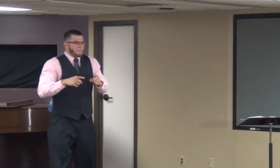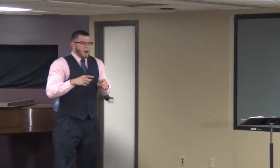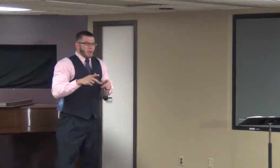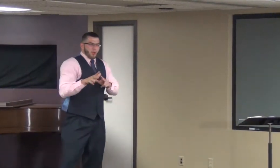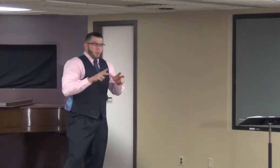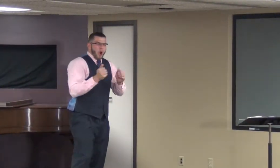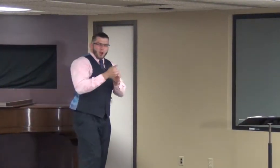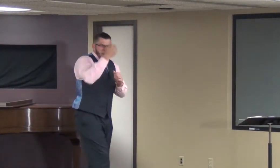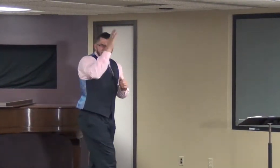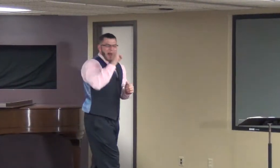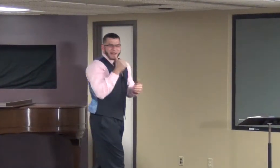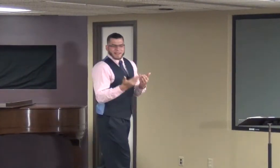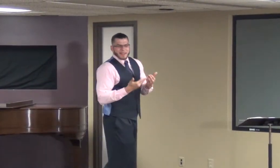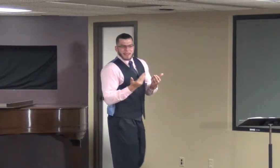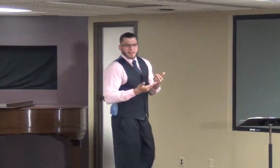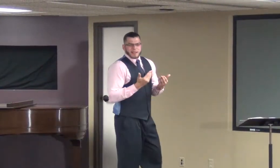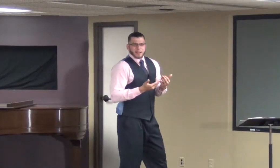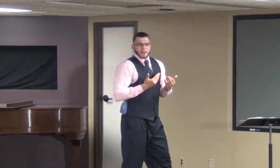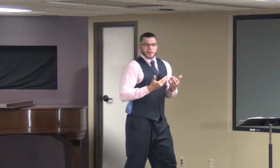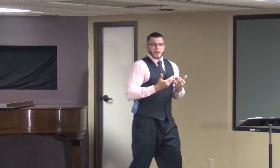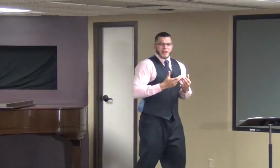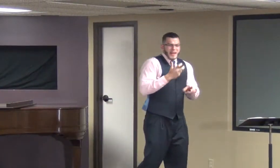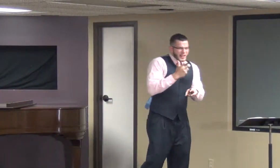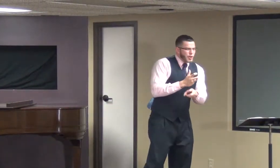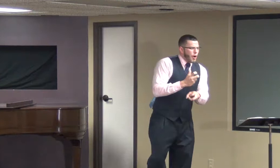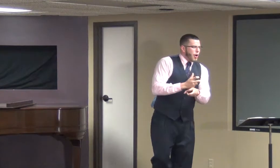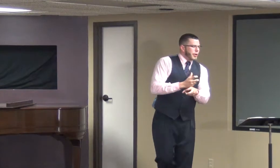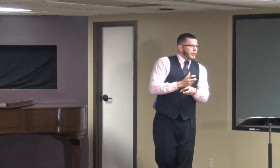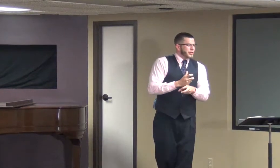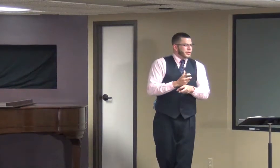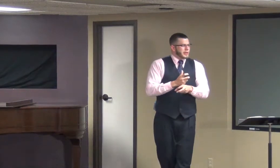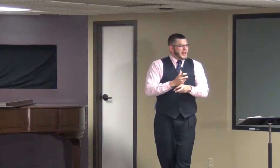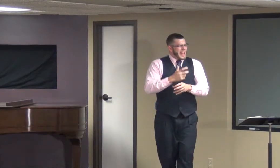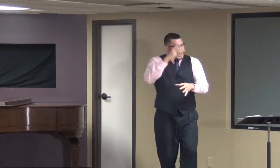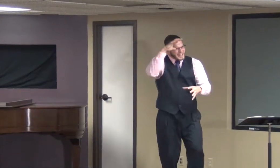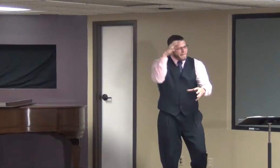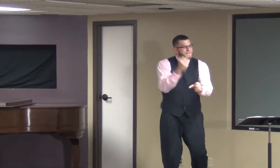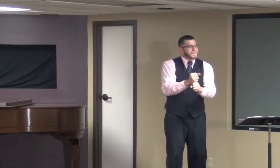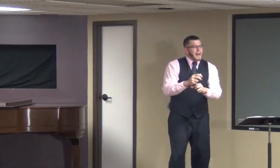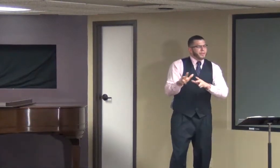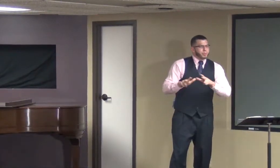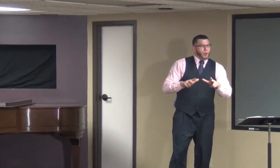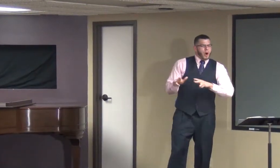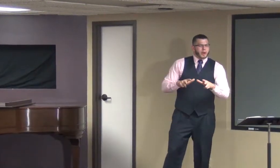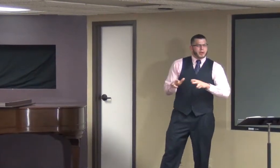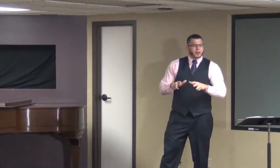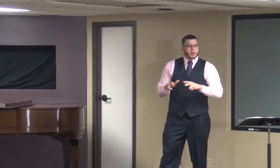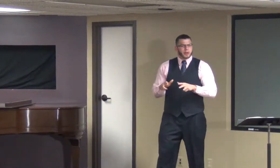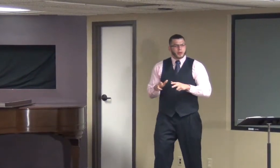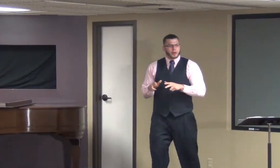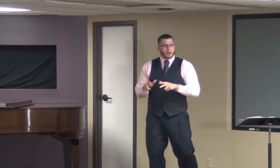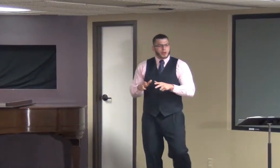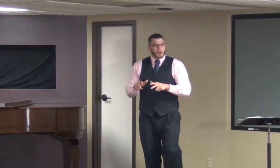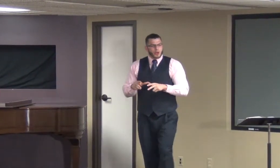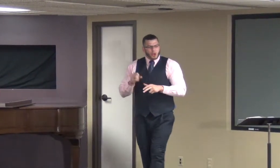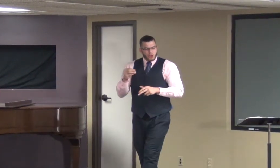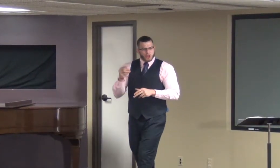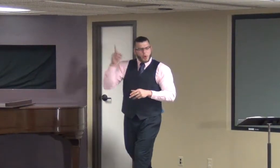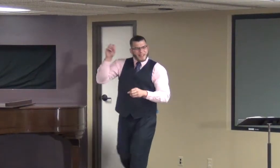But walk with God isn't easy. It's hard. It's a faith walk. So he